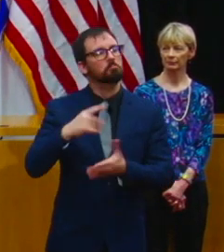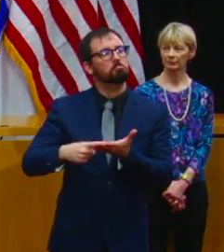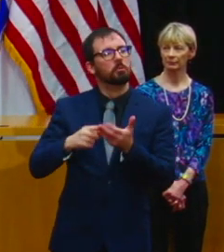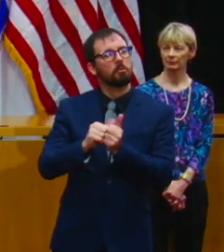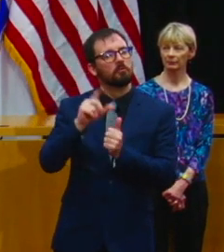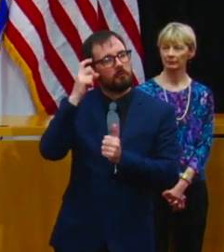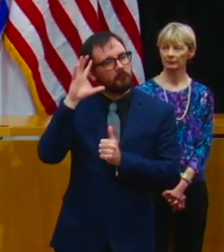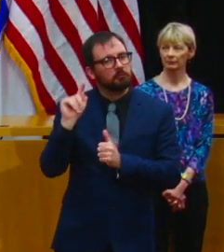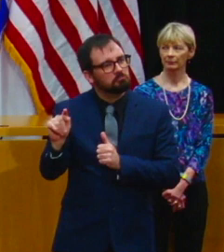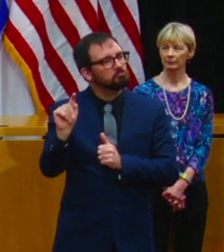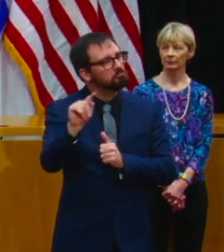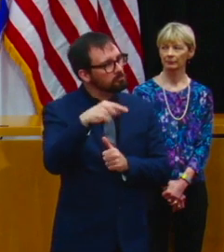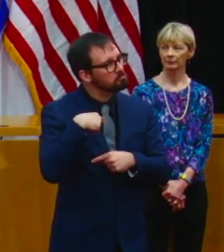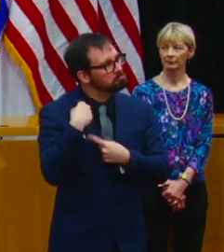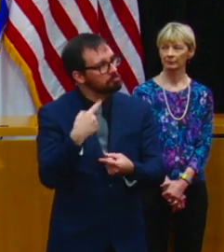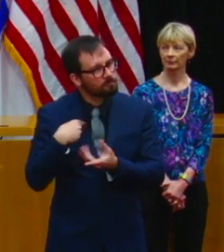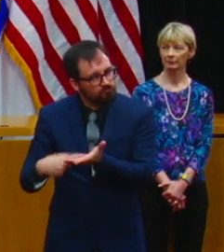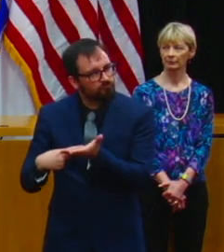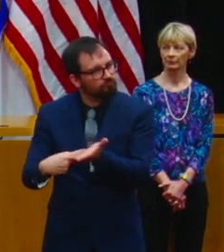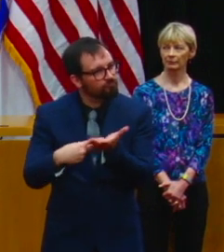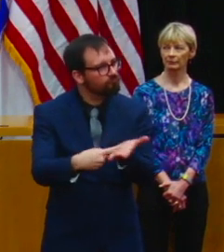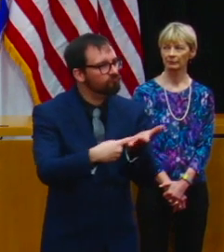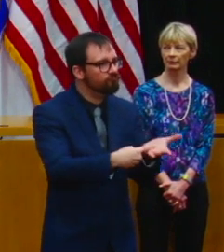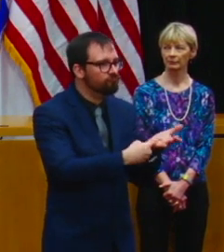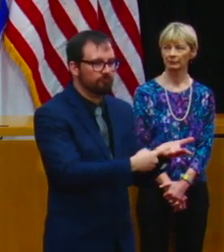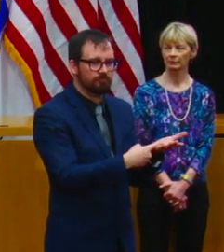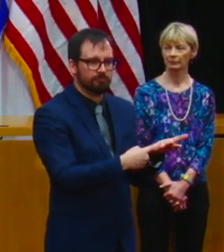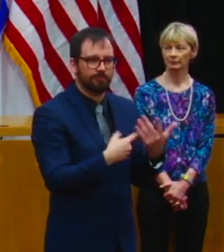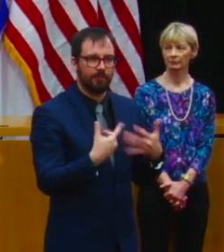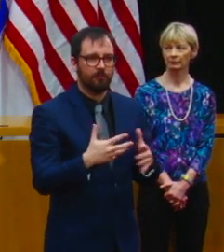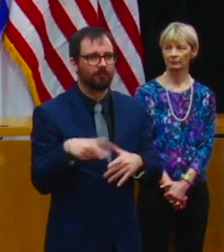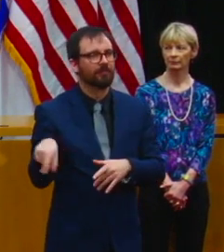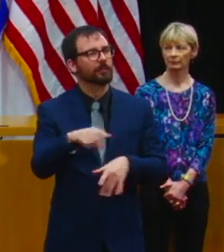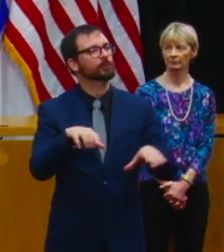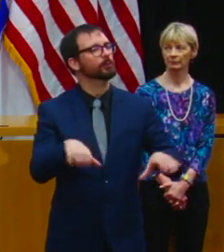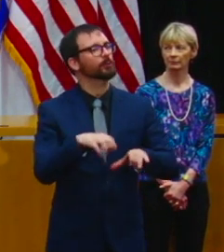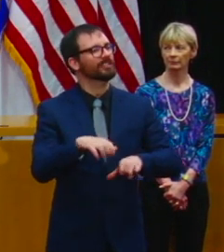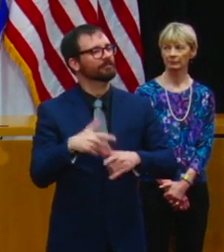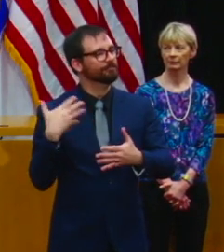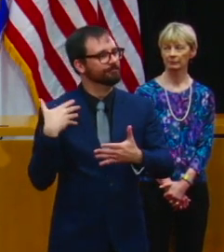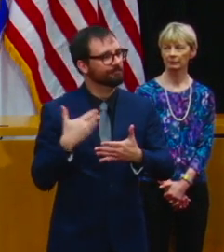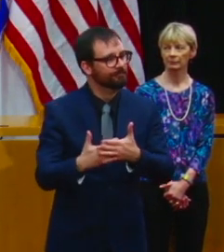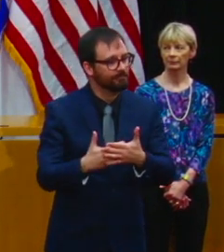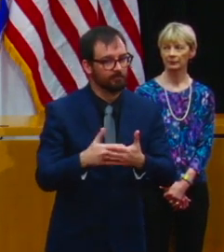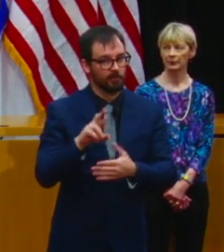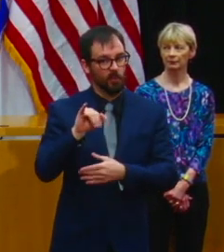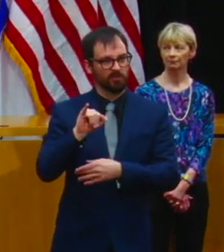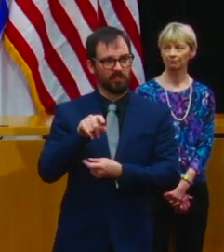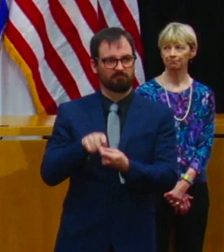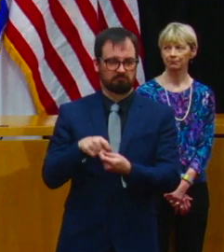there, and some of what I've heard is different than what she says they're actually doing. So